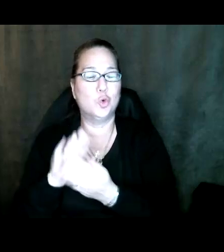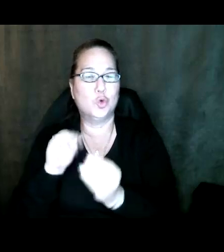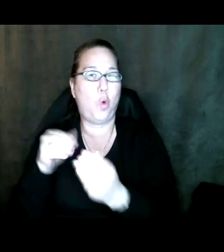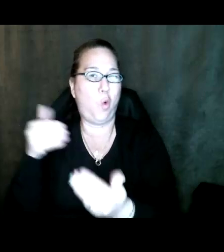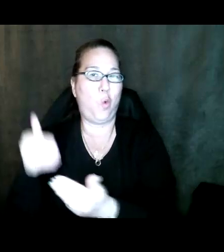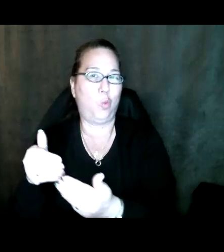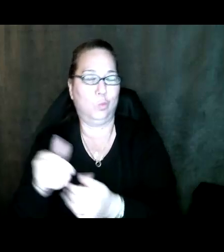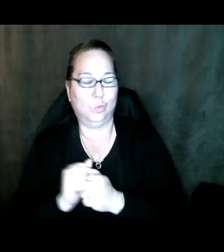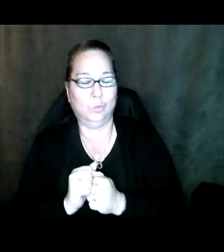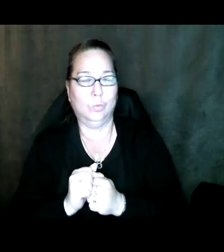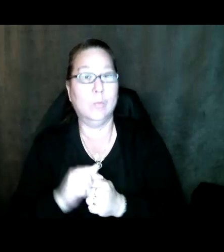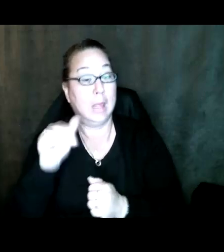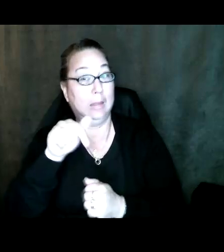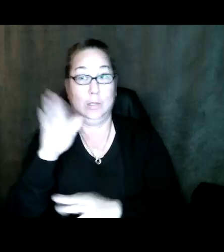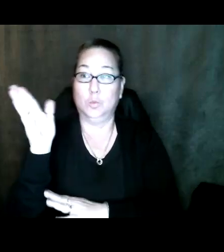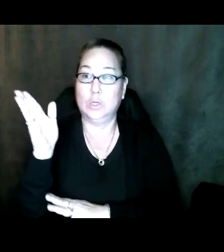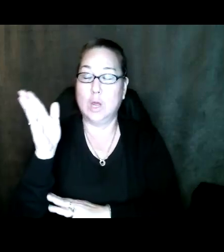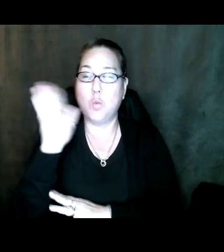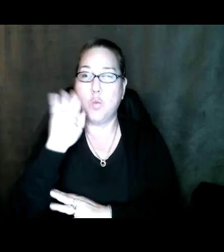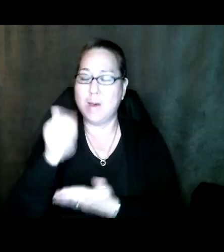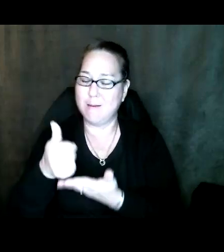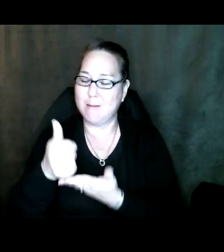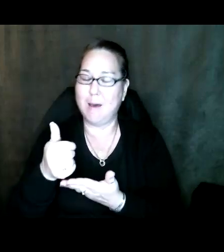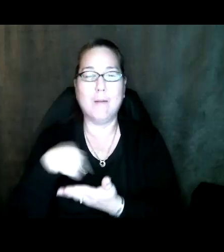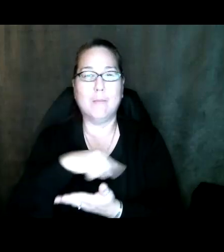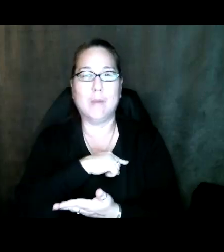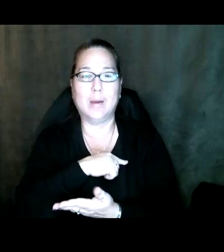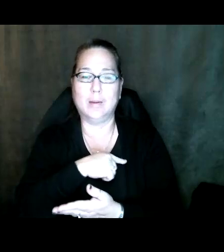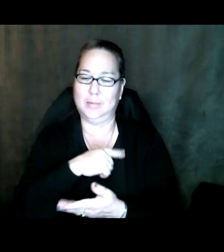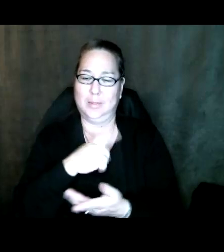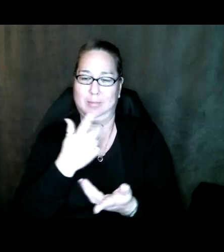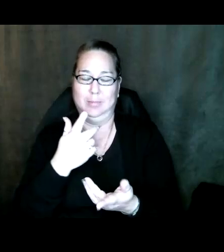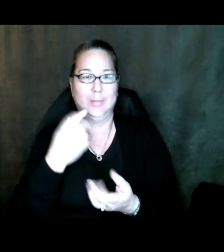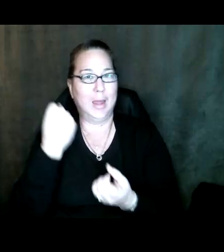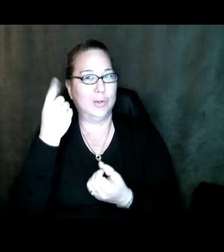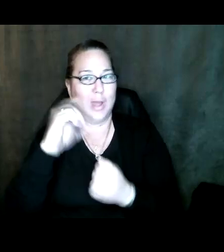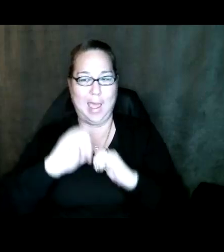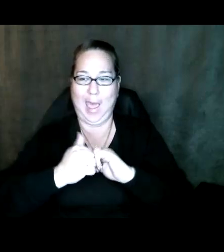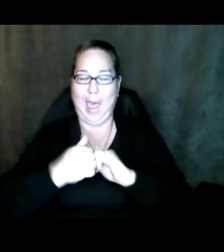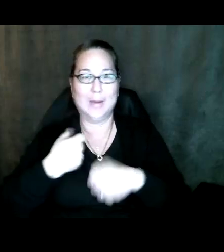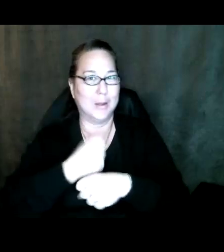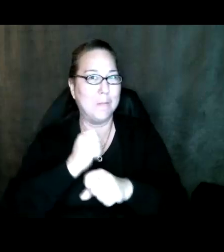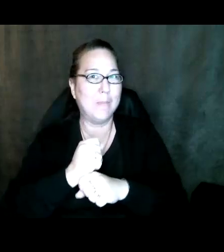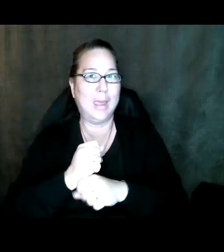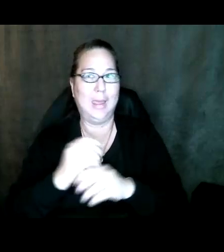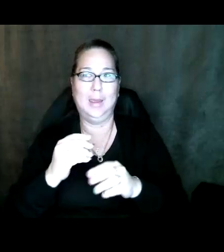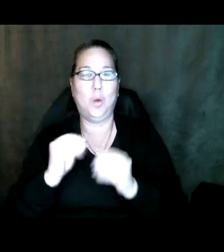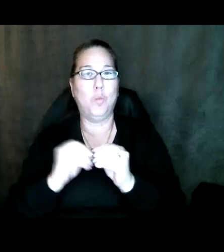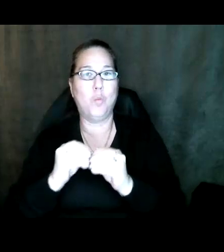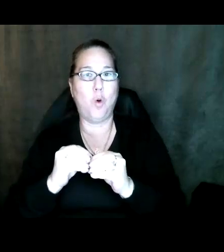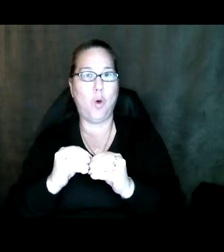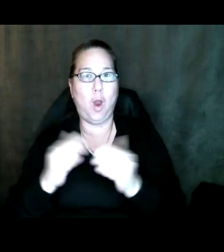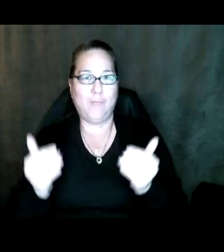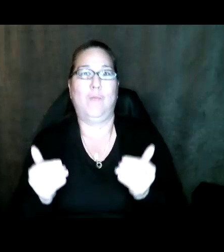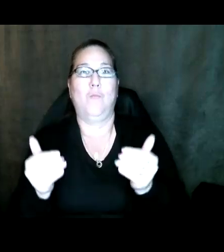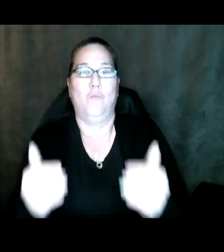This presentation tonight will help us think about what it takes to make forward progress and the next steps required to